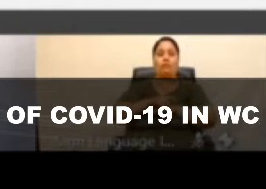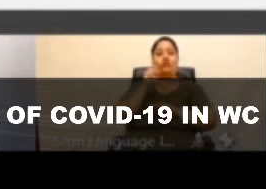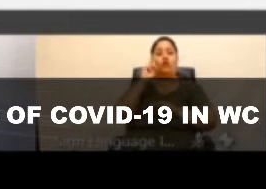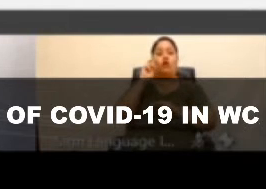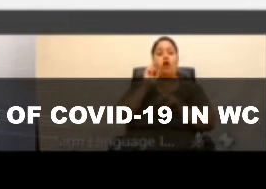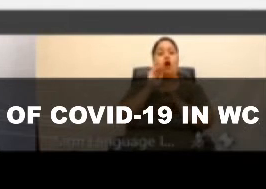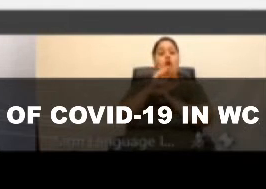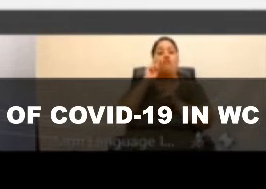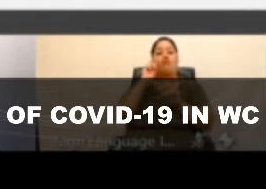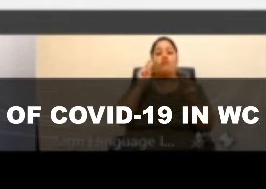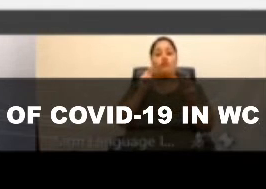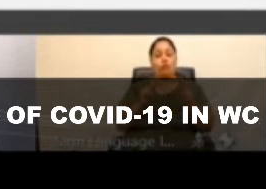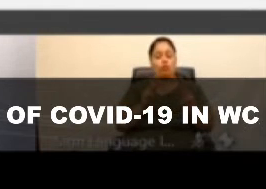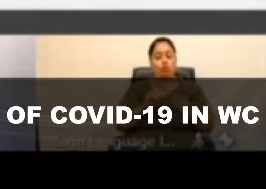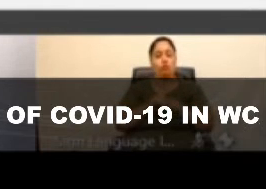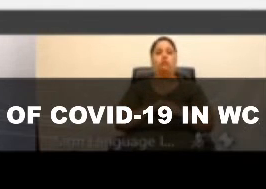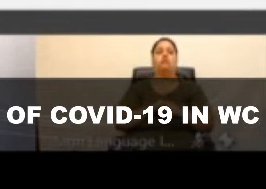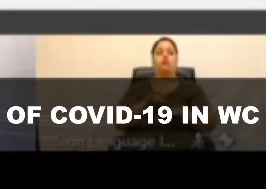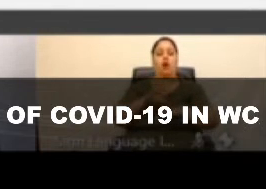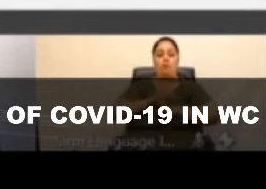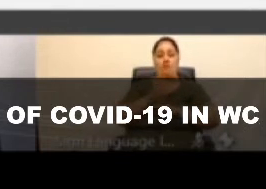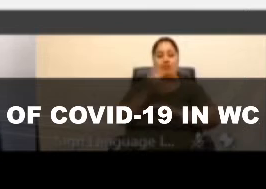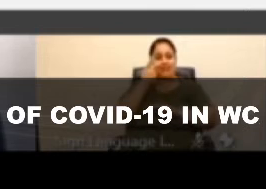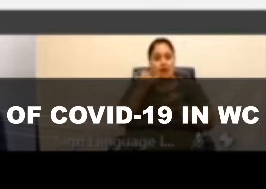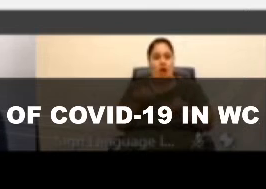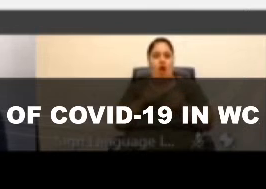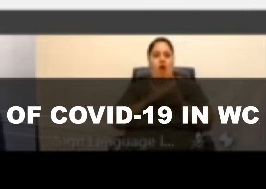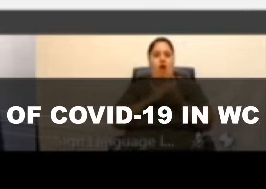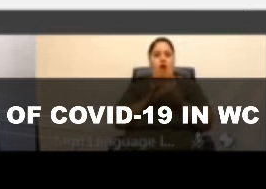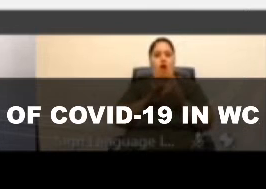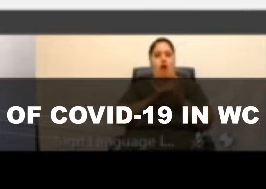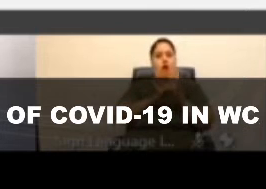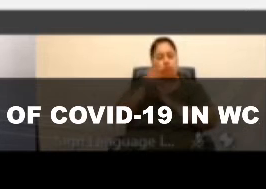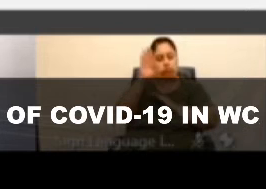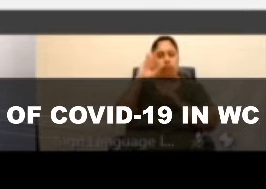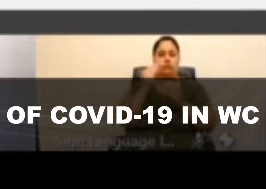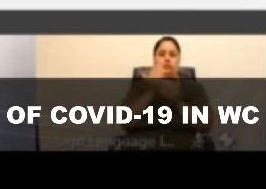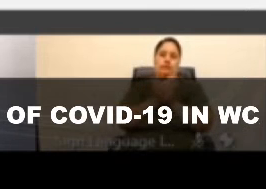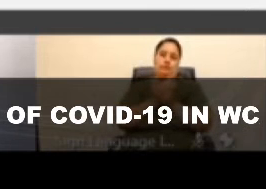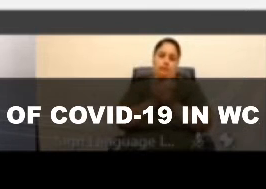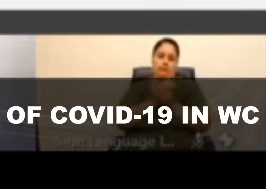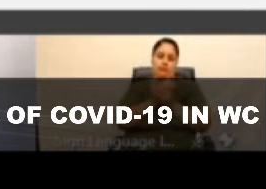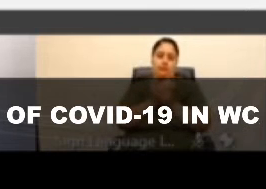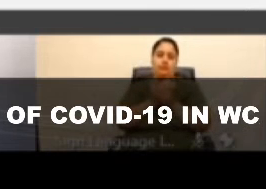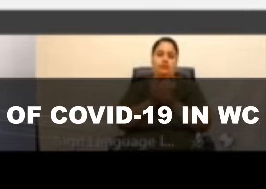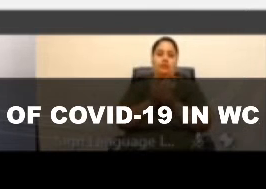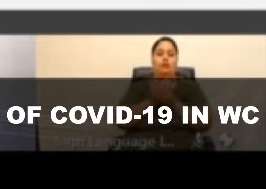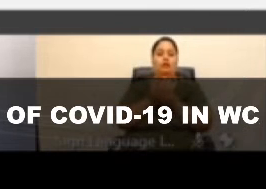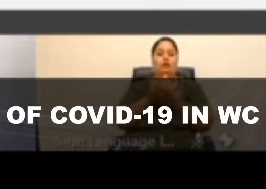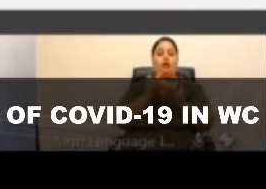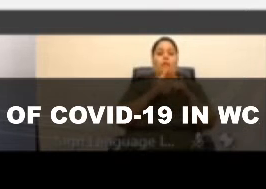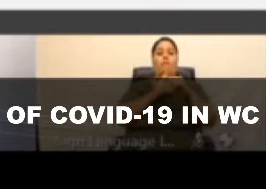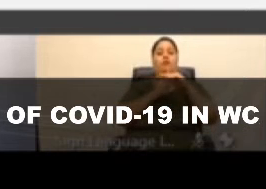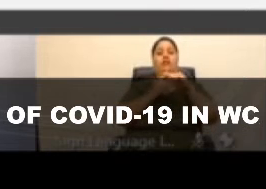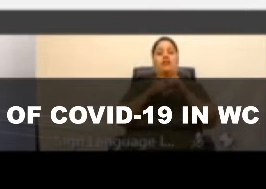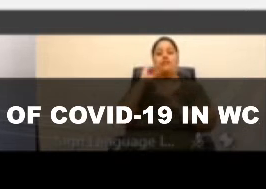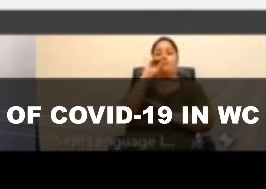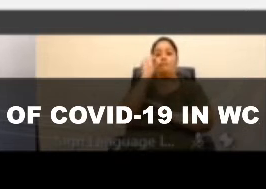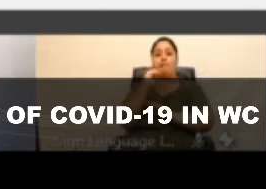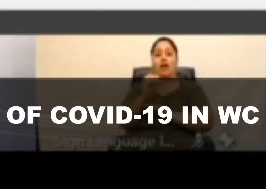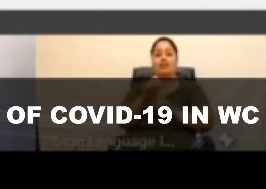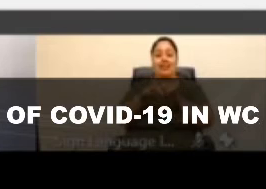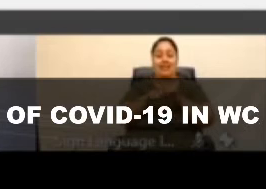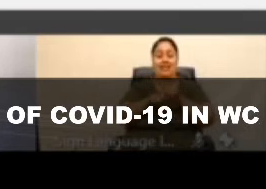whole continues to see a big increase in cases. When we look at the test positivity rate for tests, we are